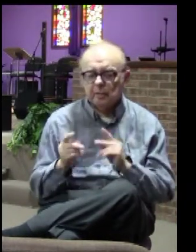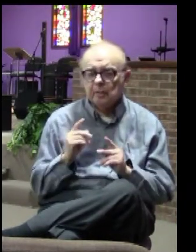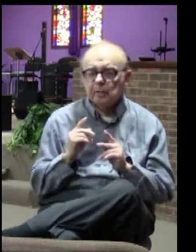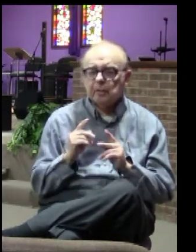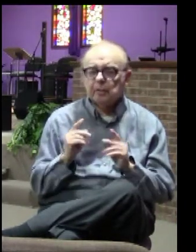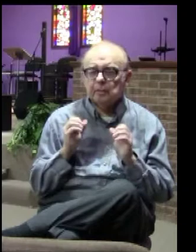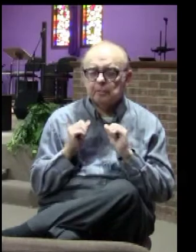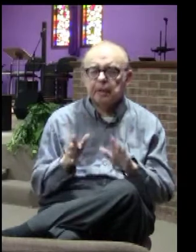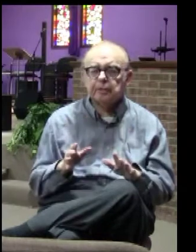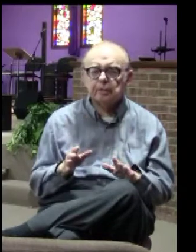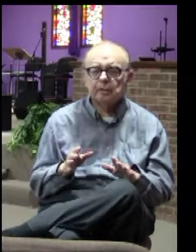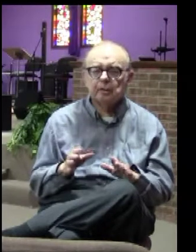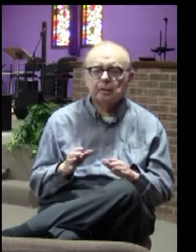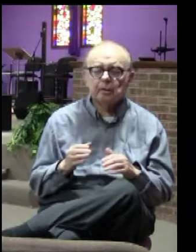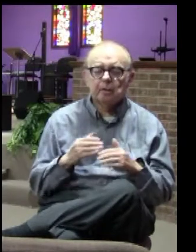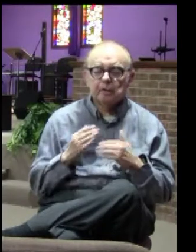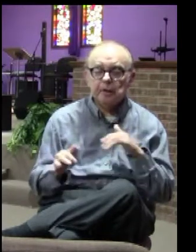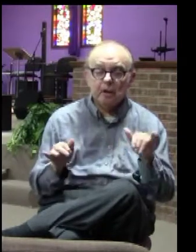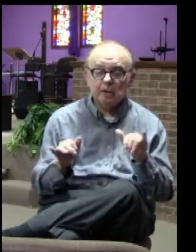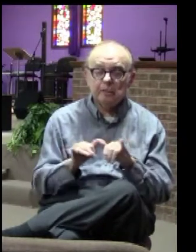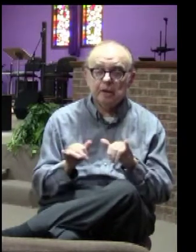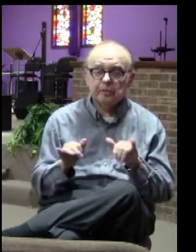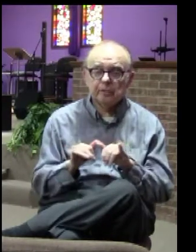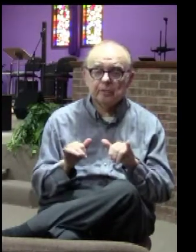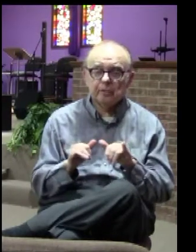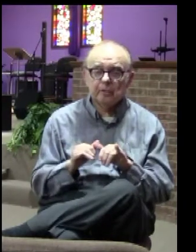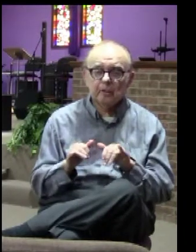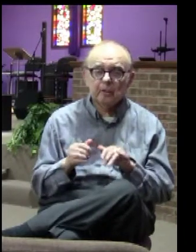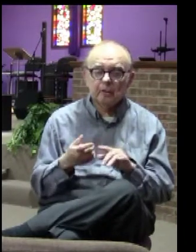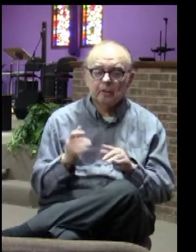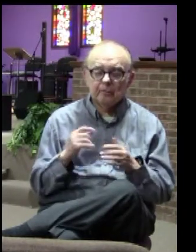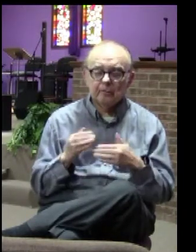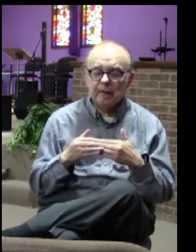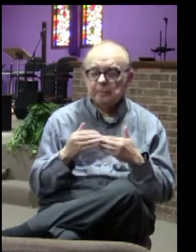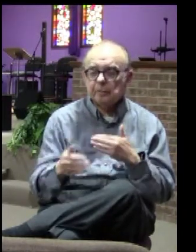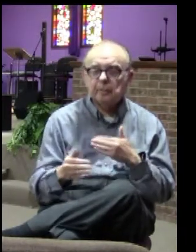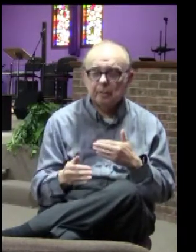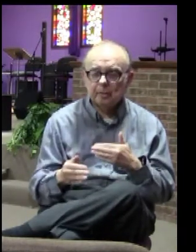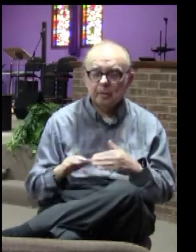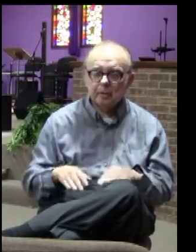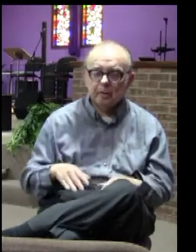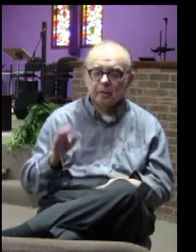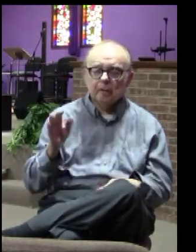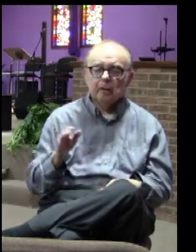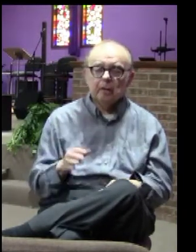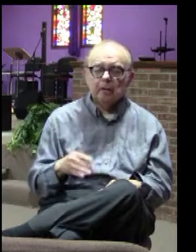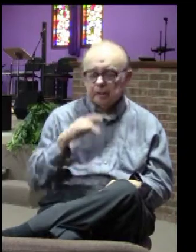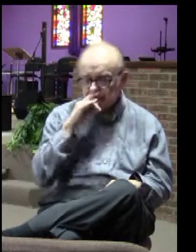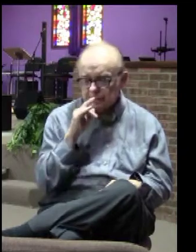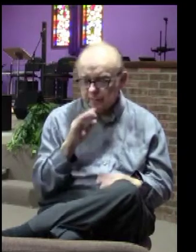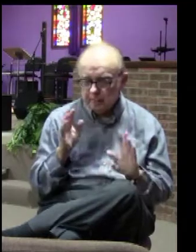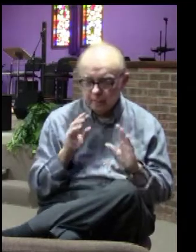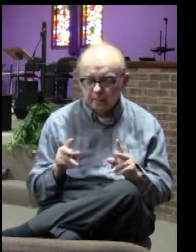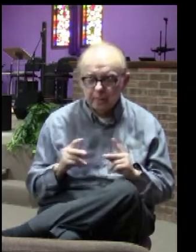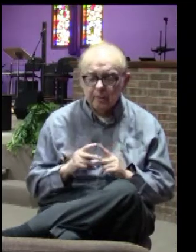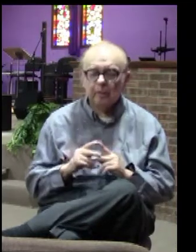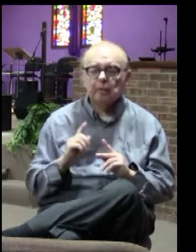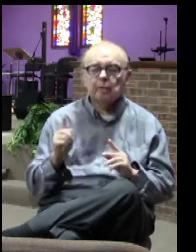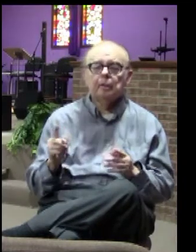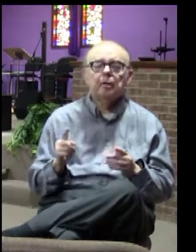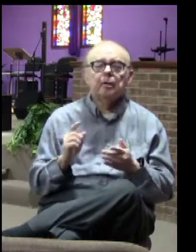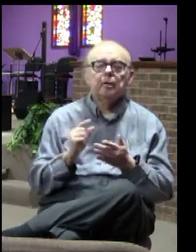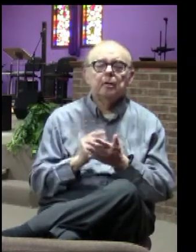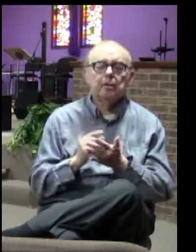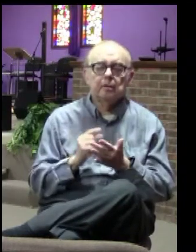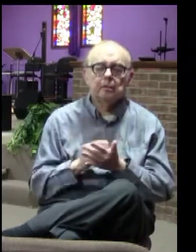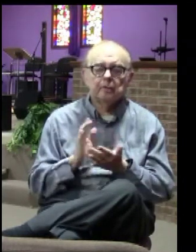blessed beyond measure. You know, from that point forward, I raised my kids in a great place. They went to a great school. They got